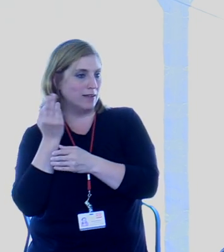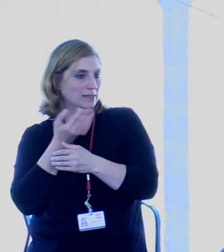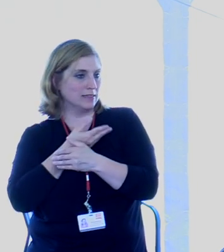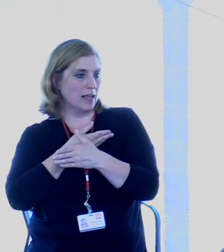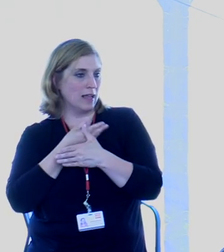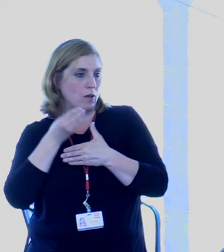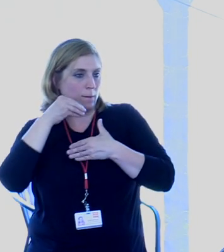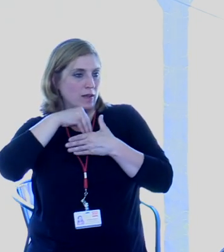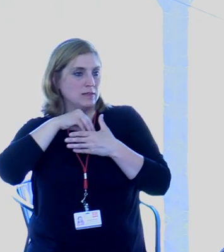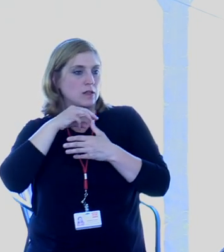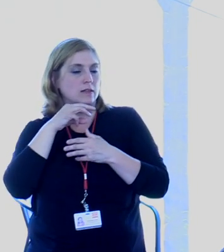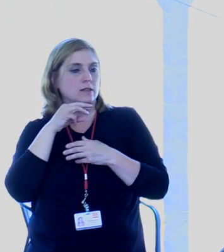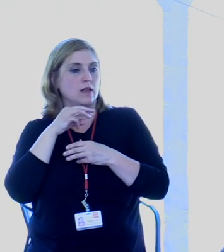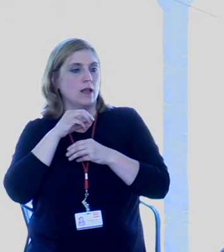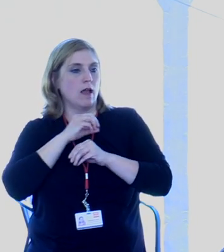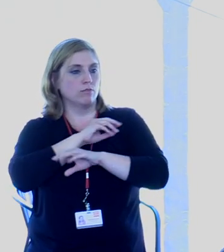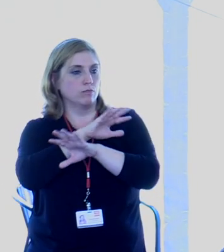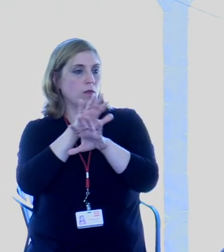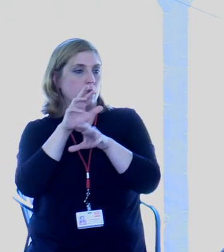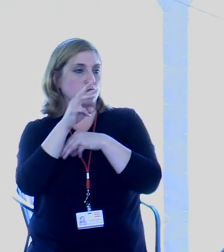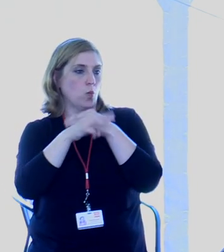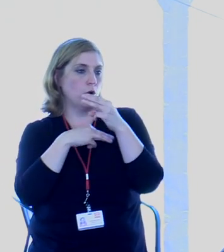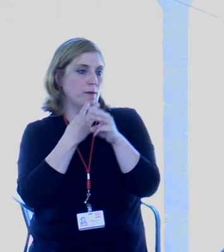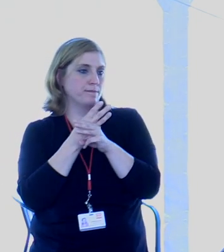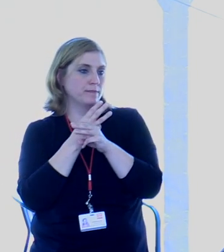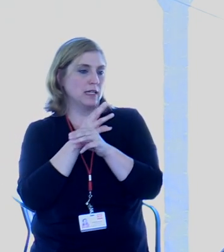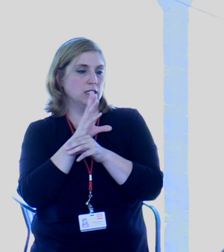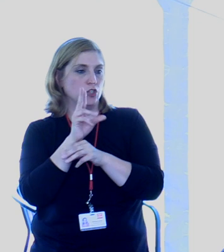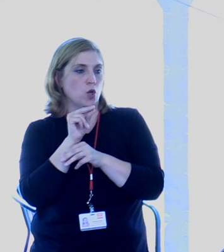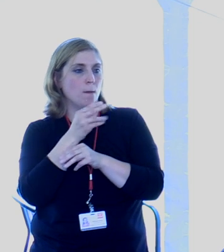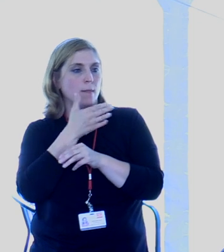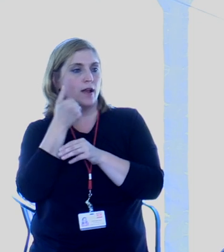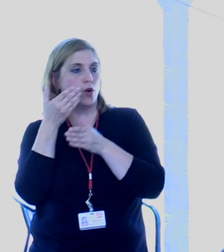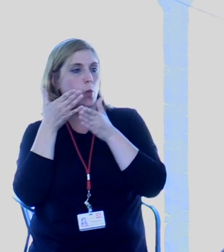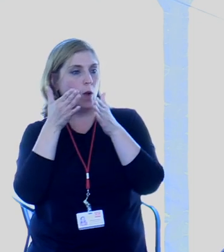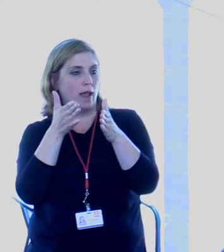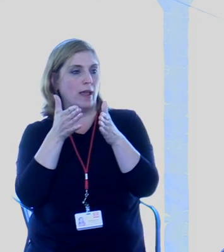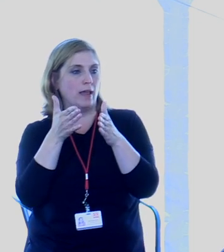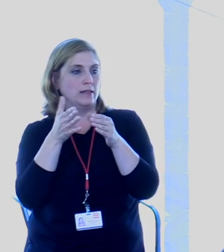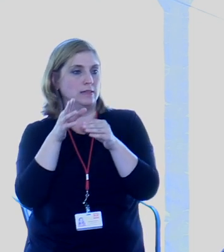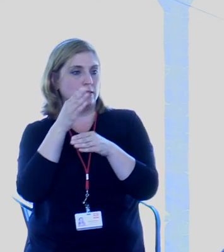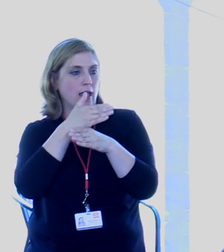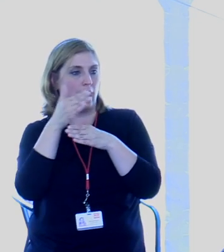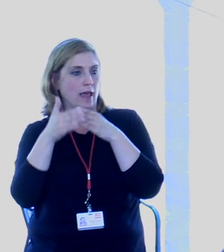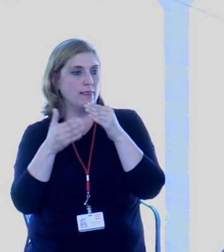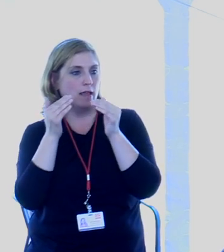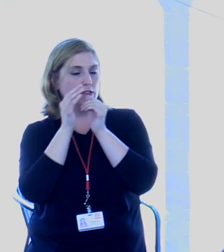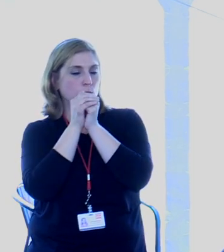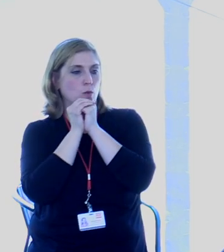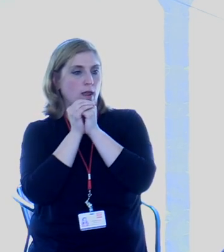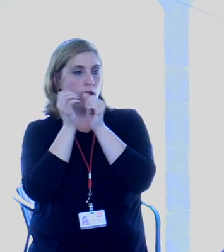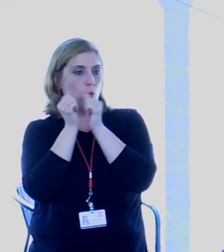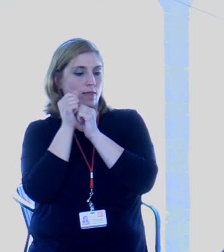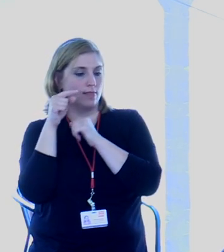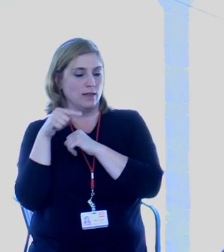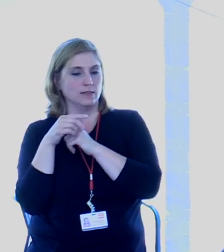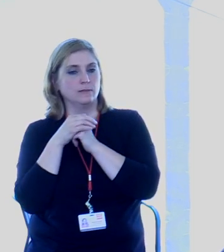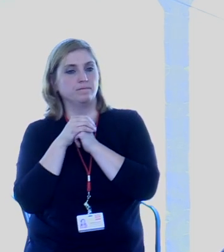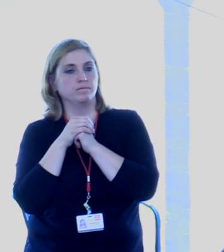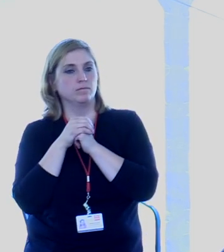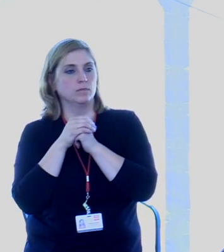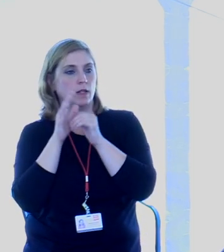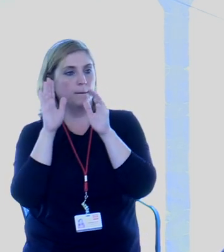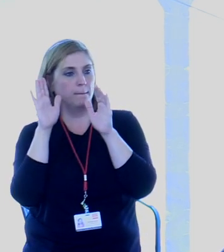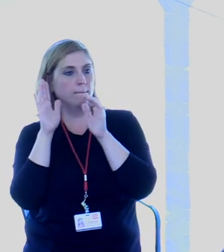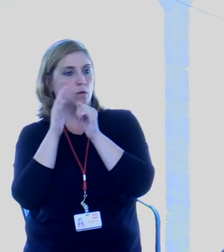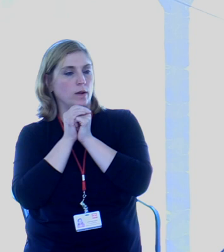and penetrate the world. So there's no better way, I suppose, to end than to pray with this